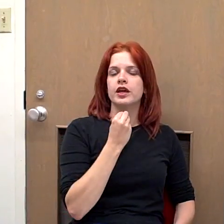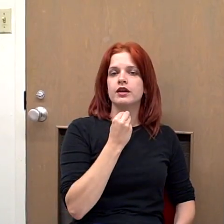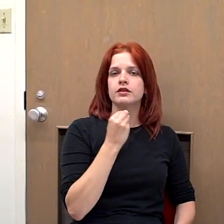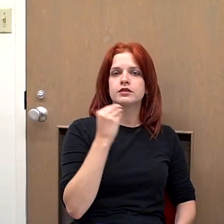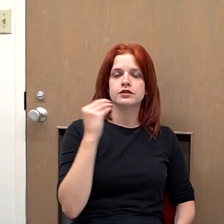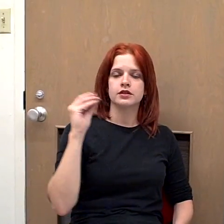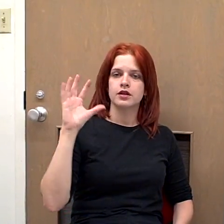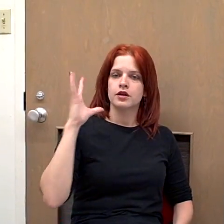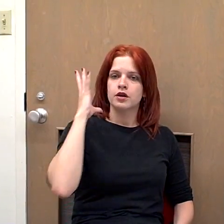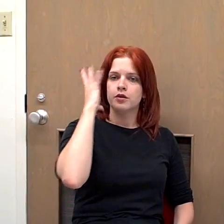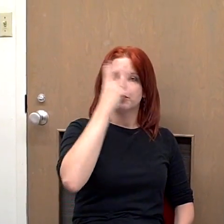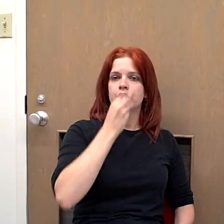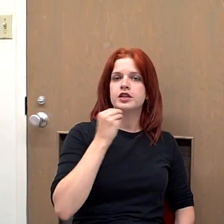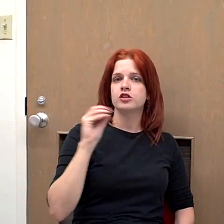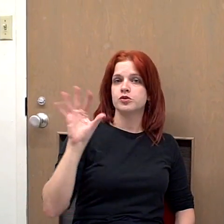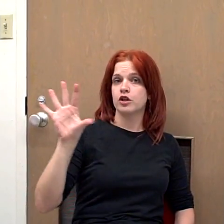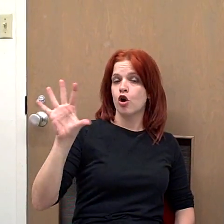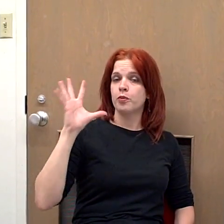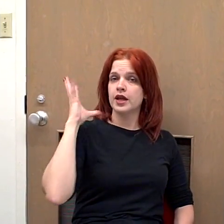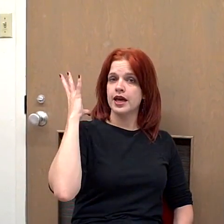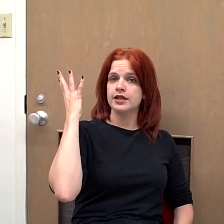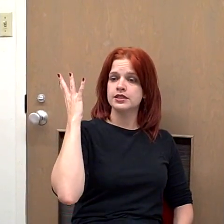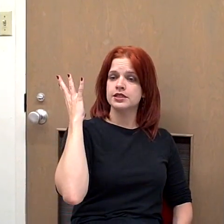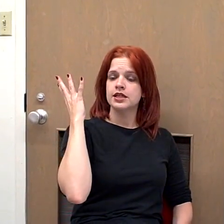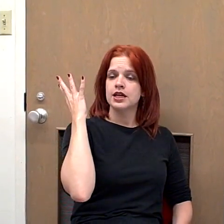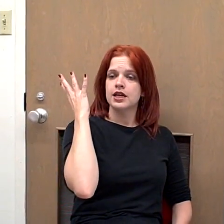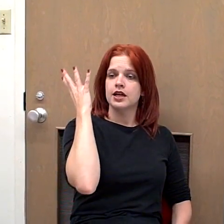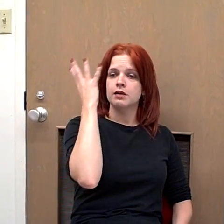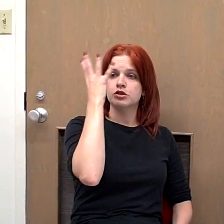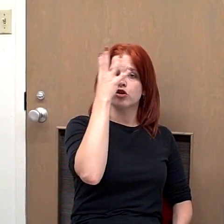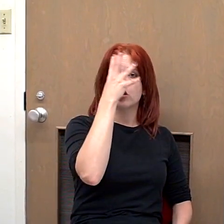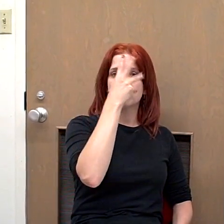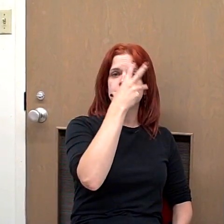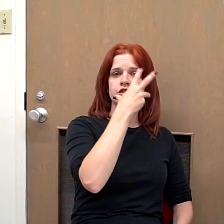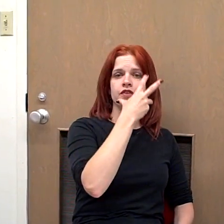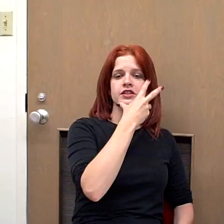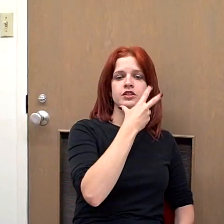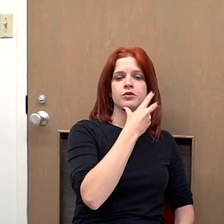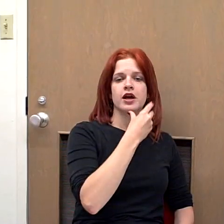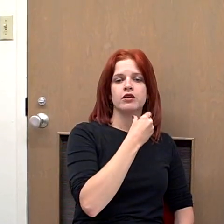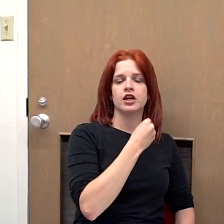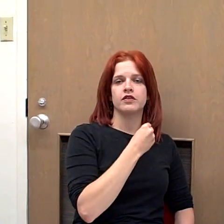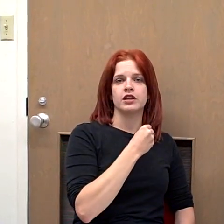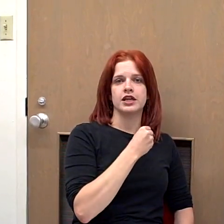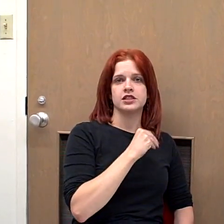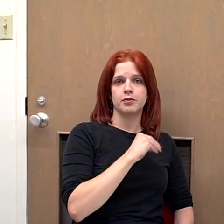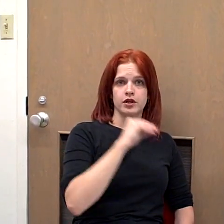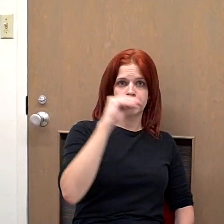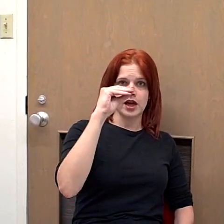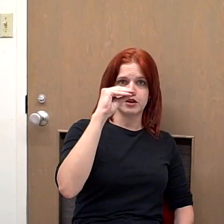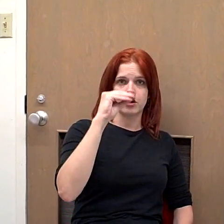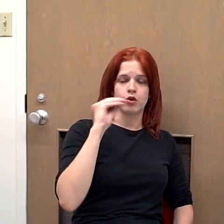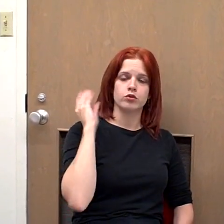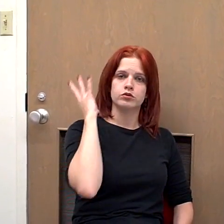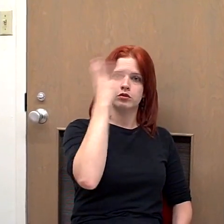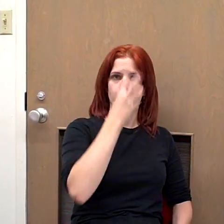Pretty, pretty starts with an open hand, it comes across your face and around, and then ends up in a flattened O.